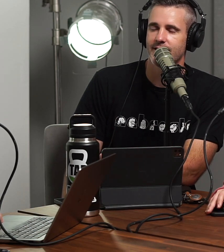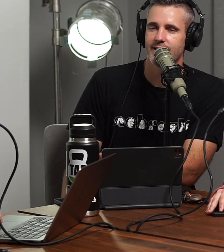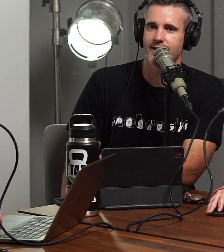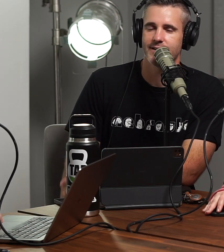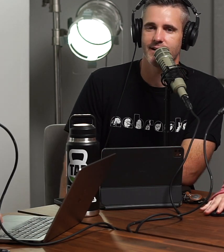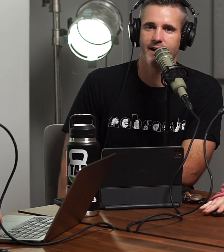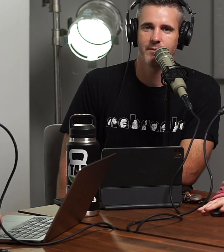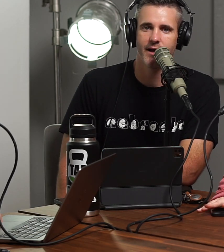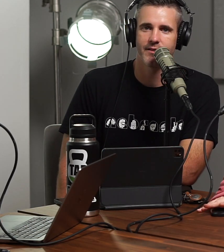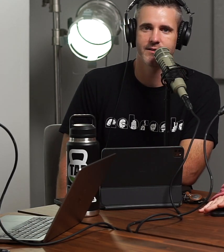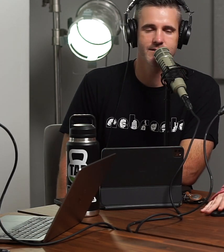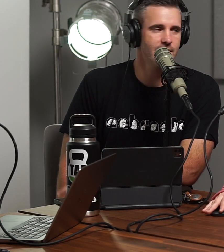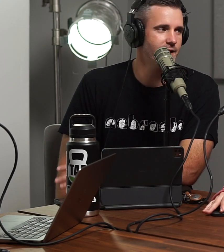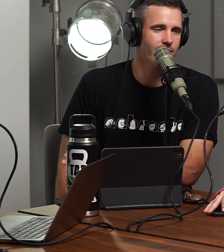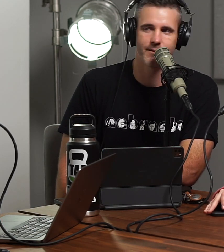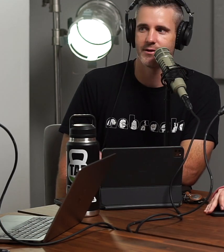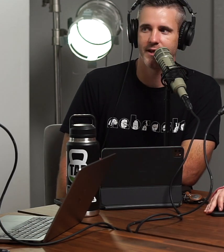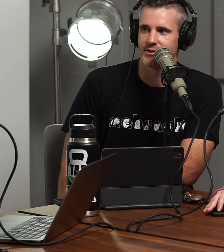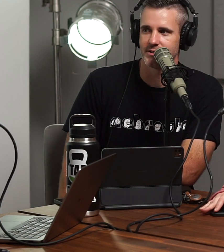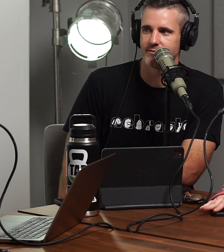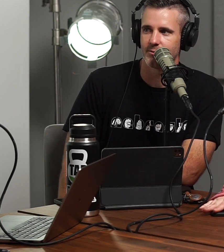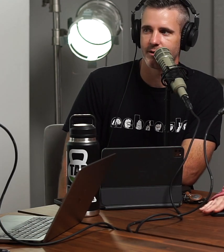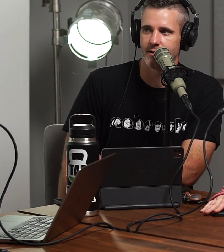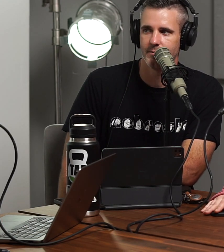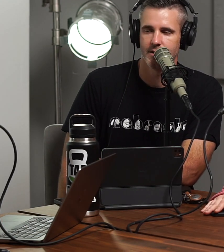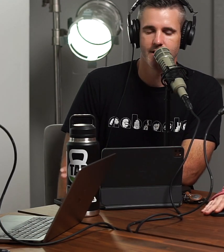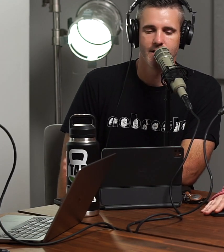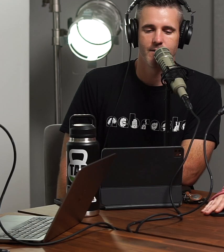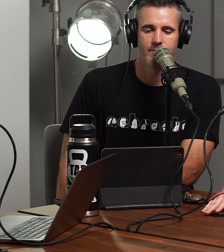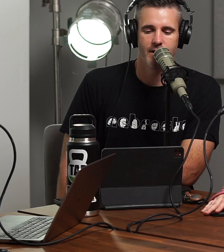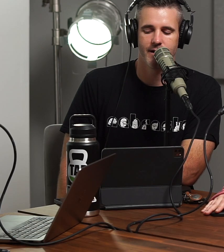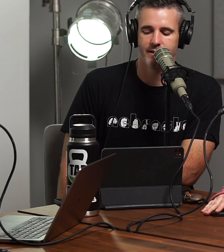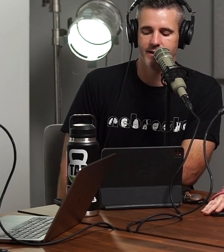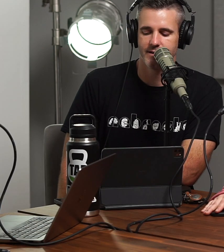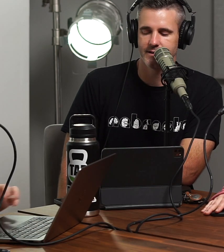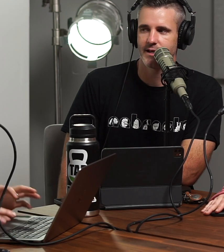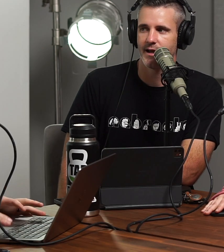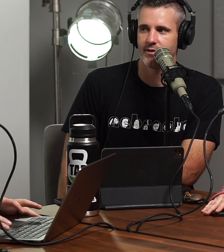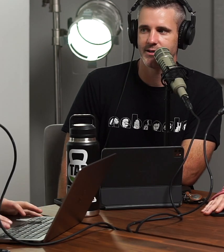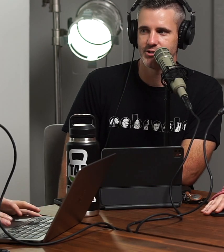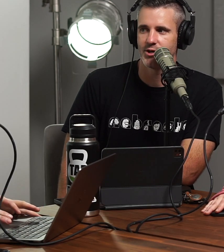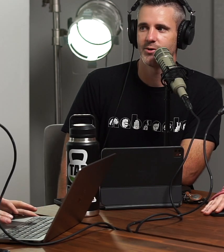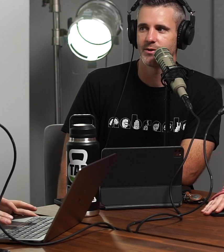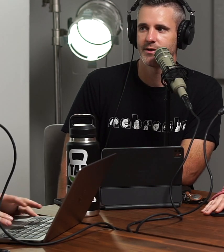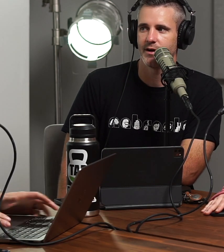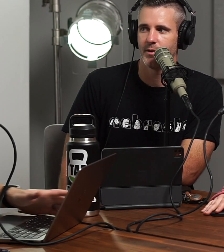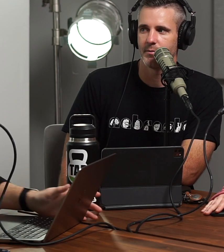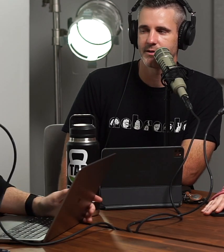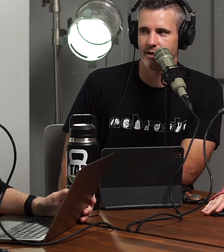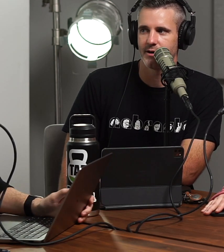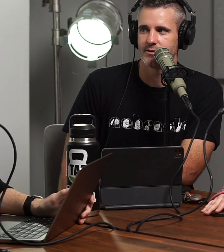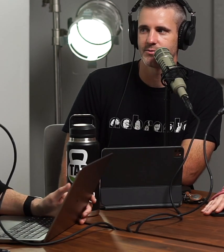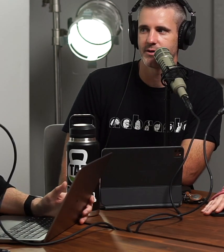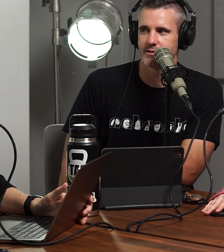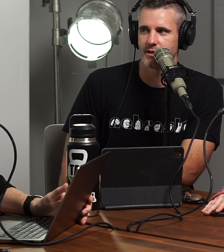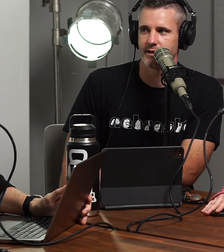and i'm not this is not a recommendation for him but he does have a joke about mcdonald's where he's like